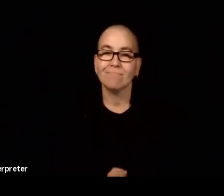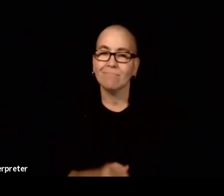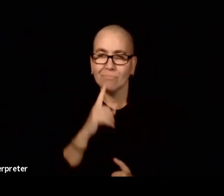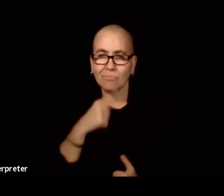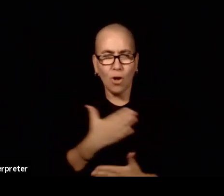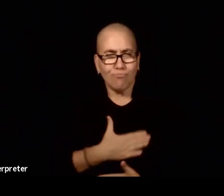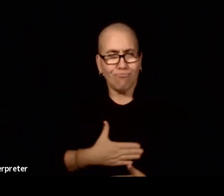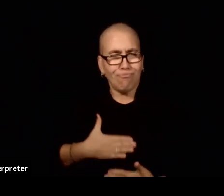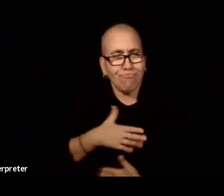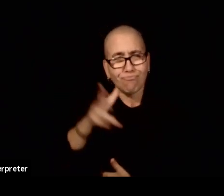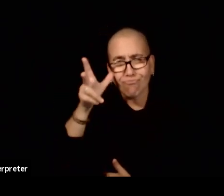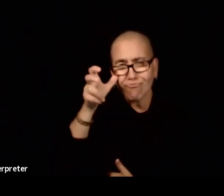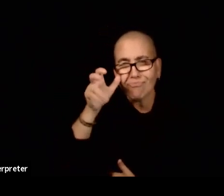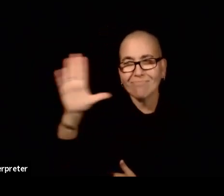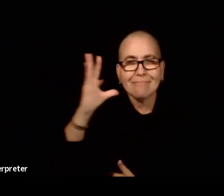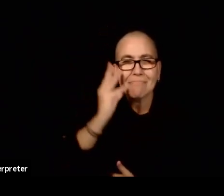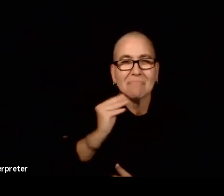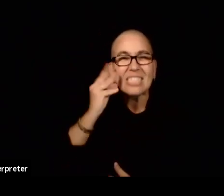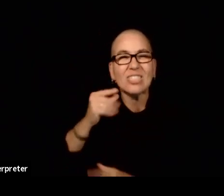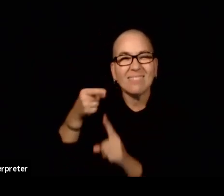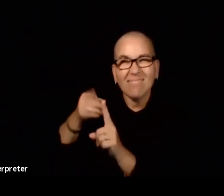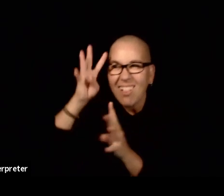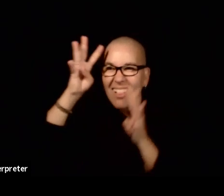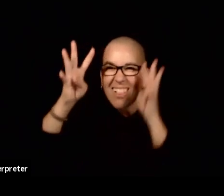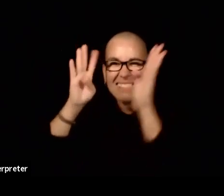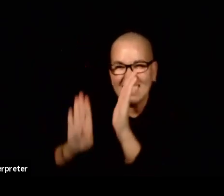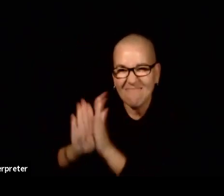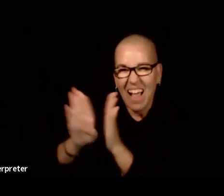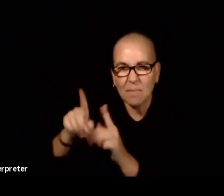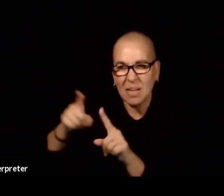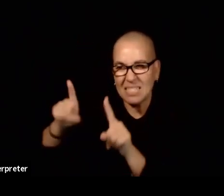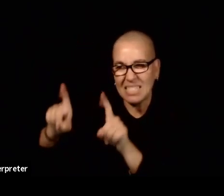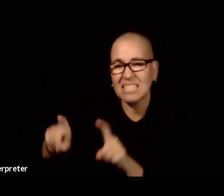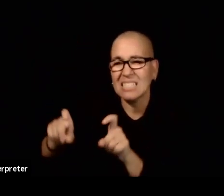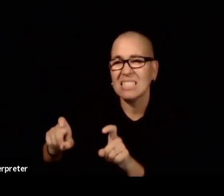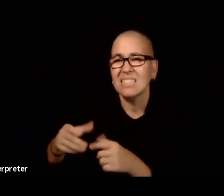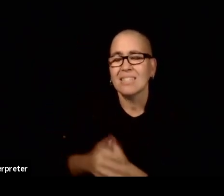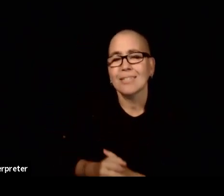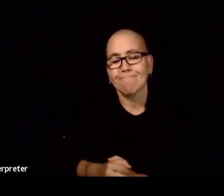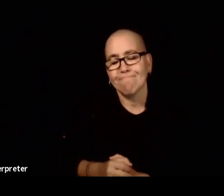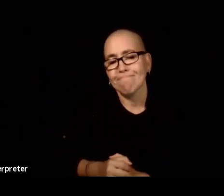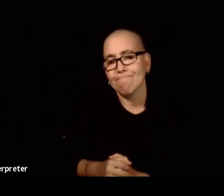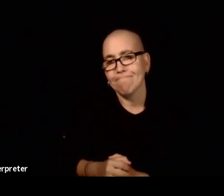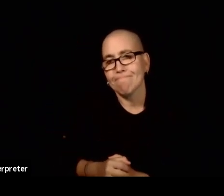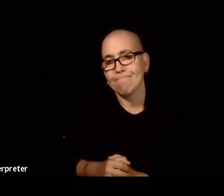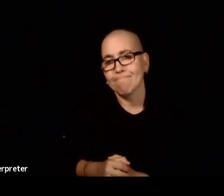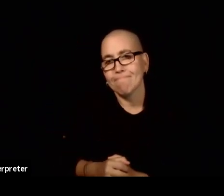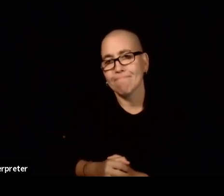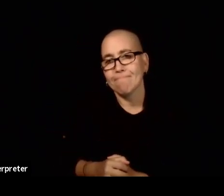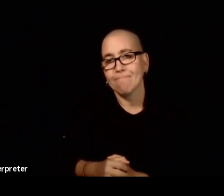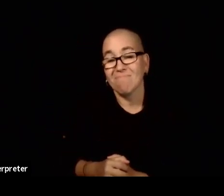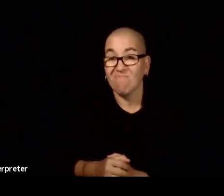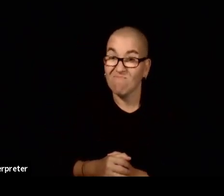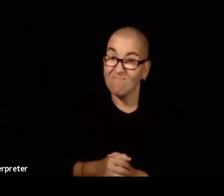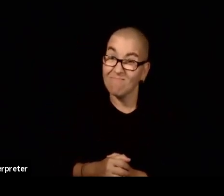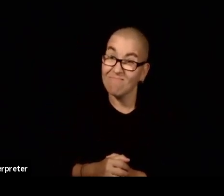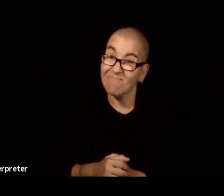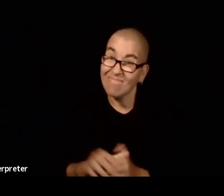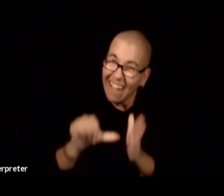tests. Appreciate your comments very much about the need for smart testing strategy to make sure that we're